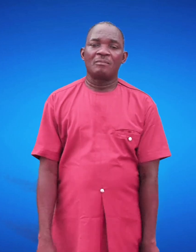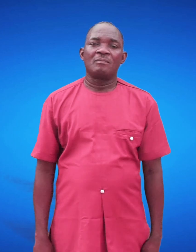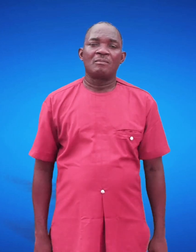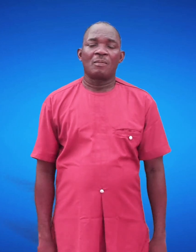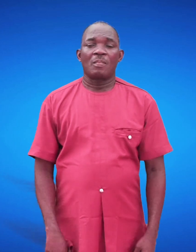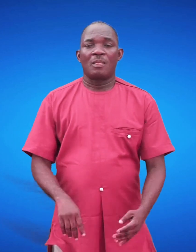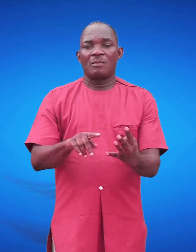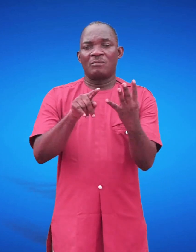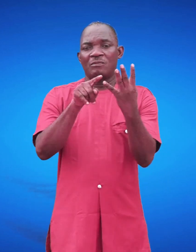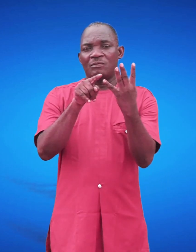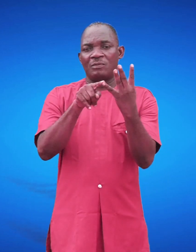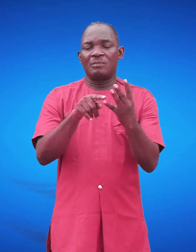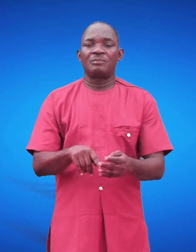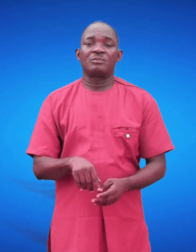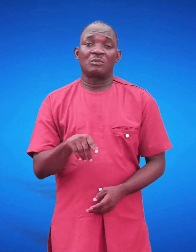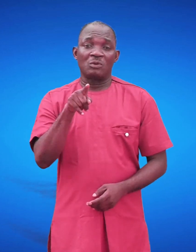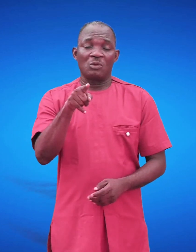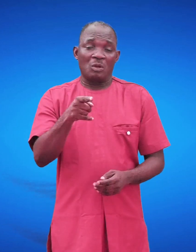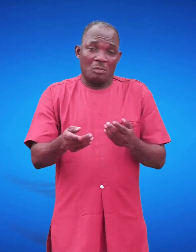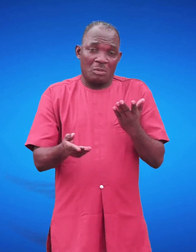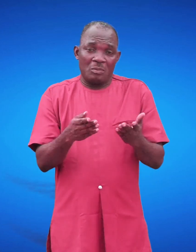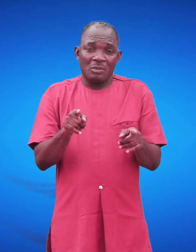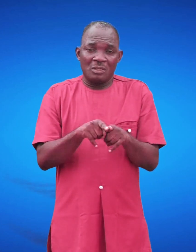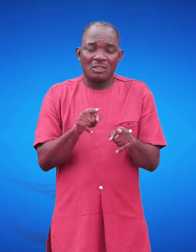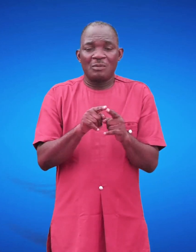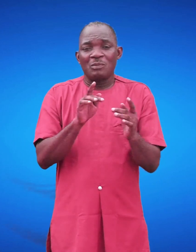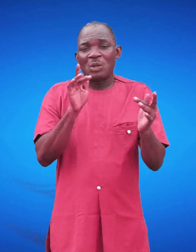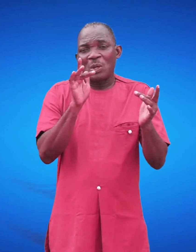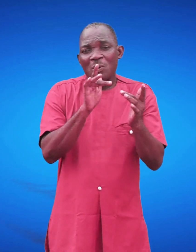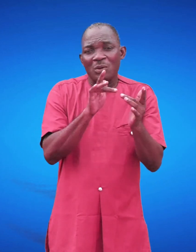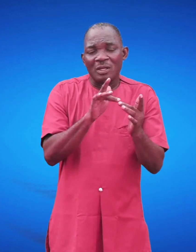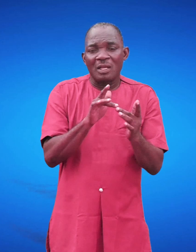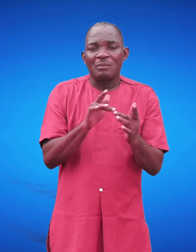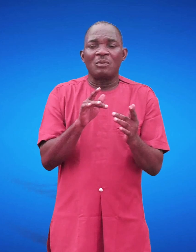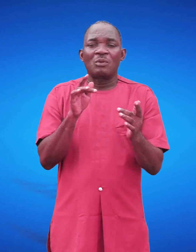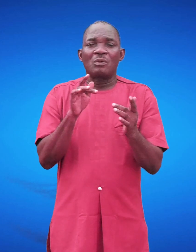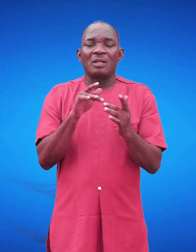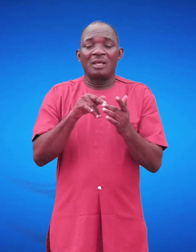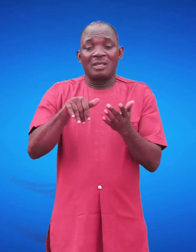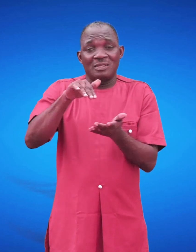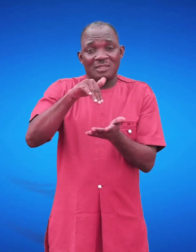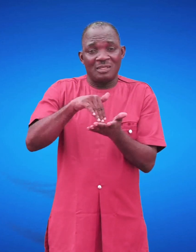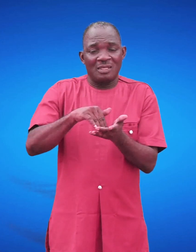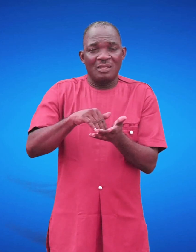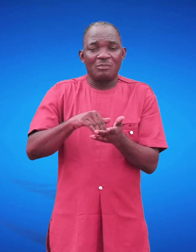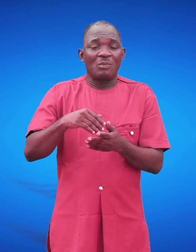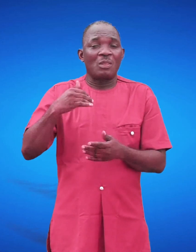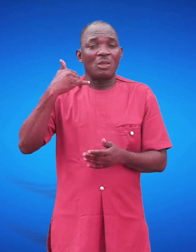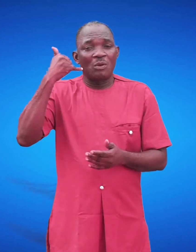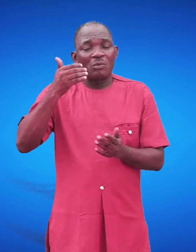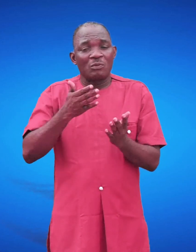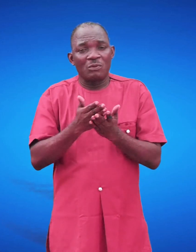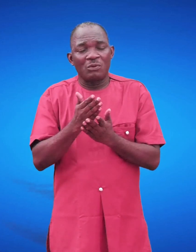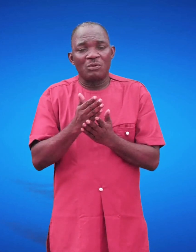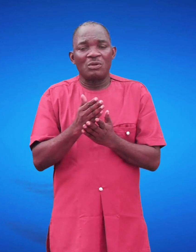4. You may also contact the contact center via the toll-free